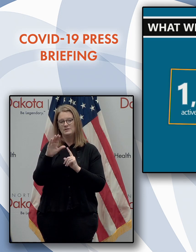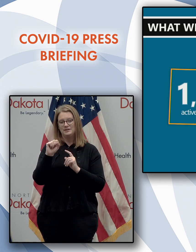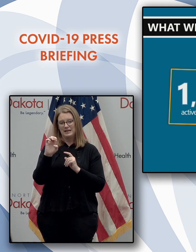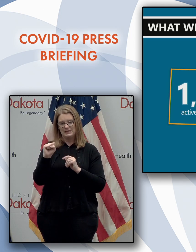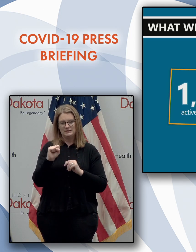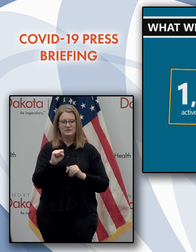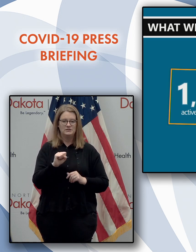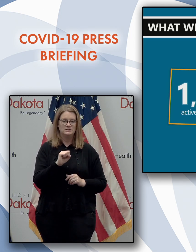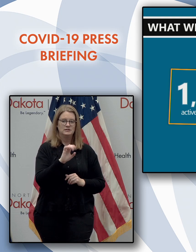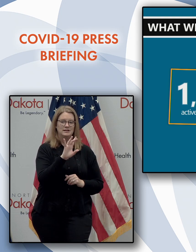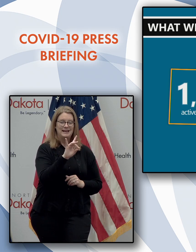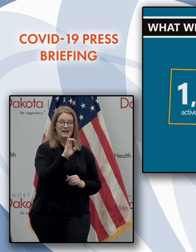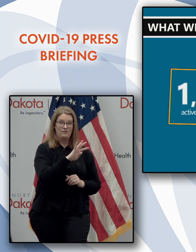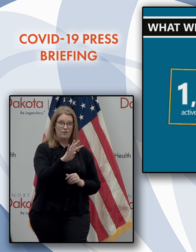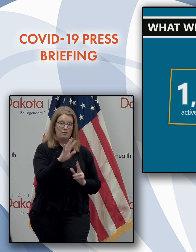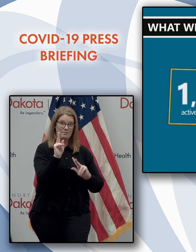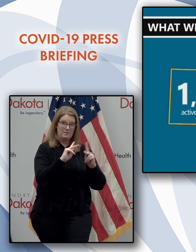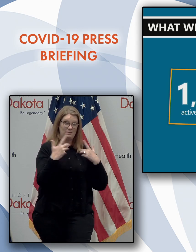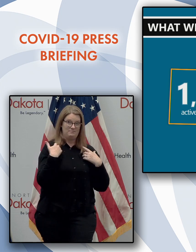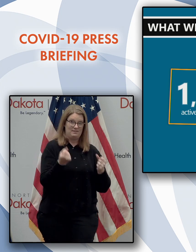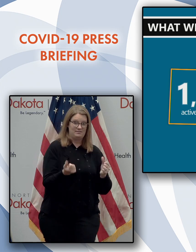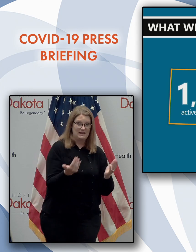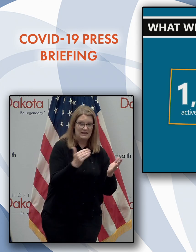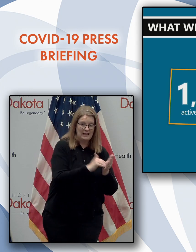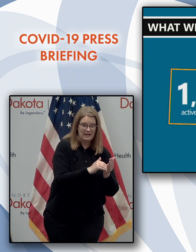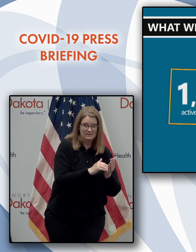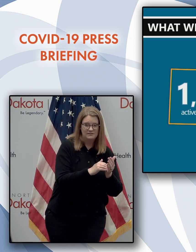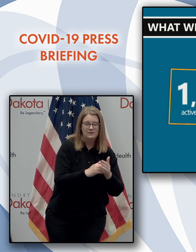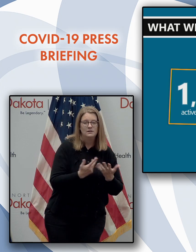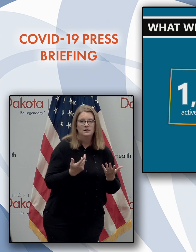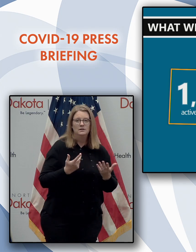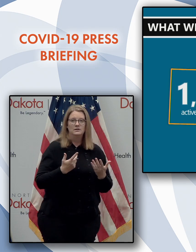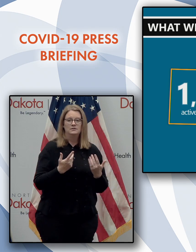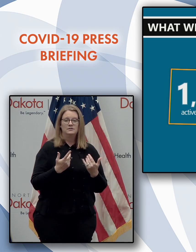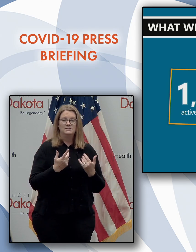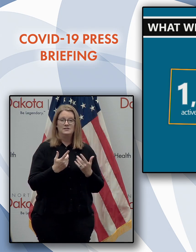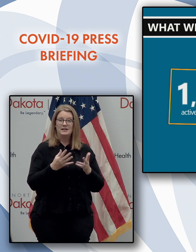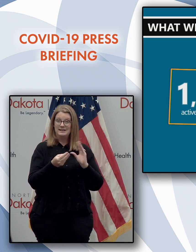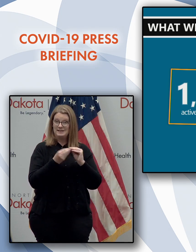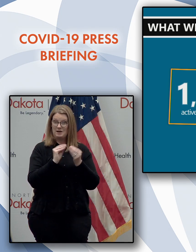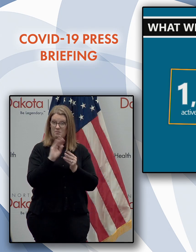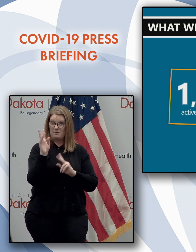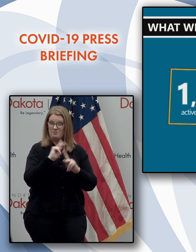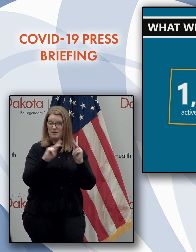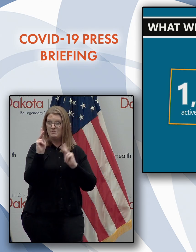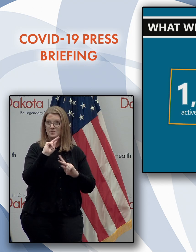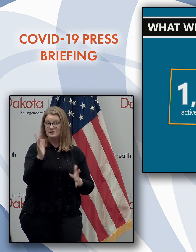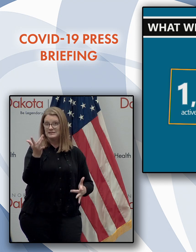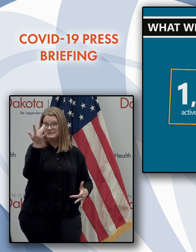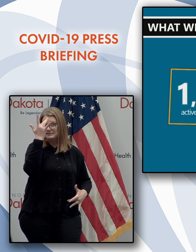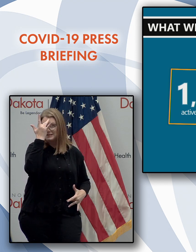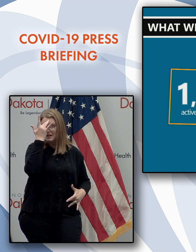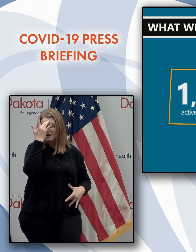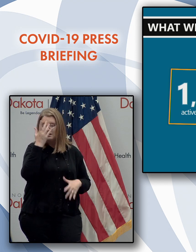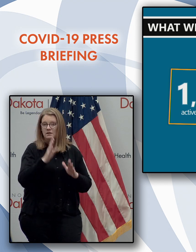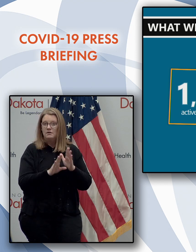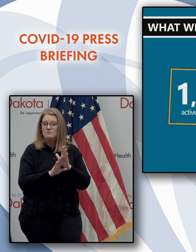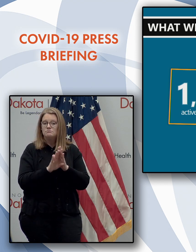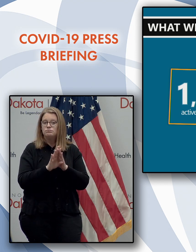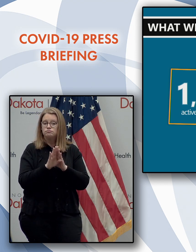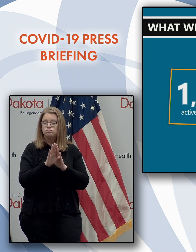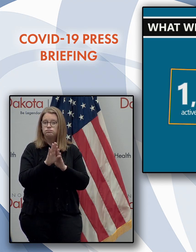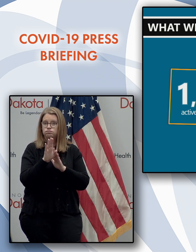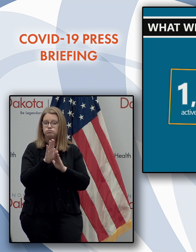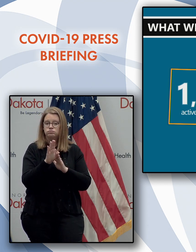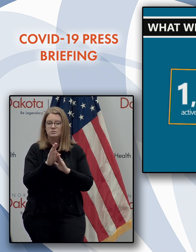cases, 844 recoveries, which means we've seen an inching up in the active number of confirmed cases around the state. The